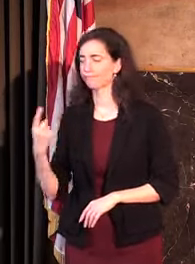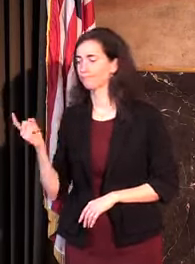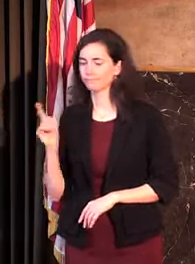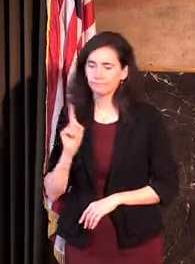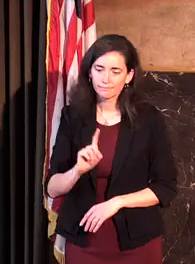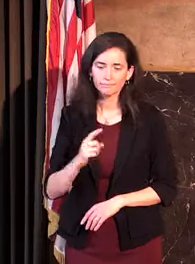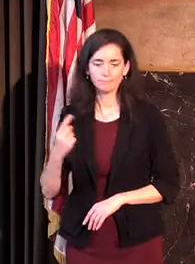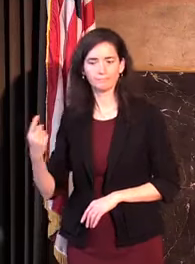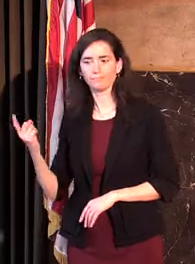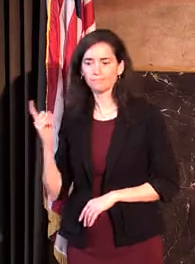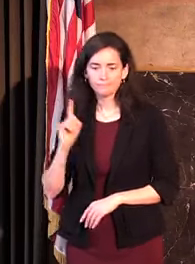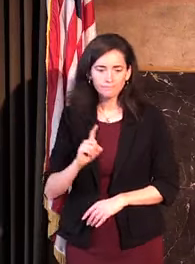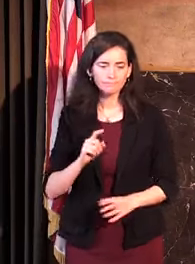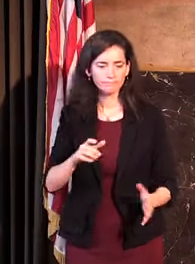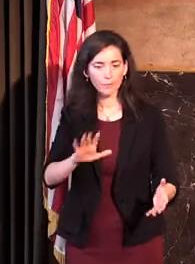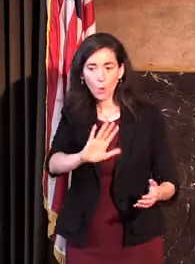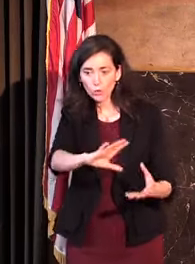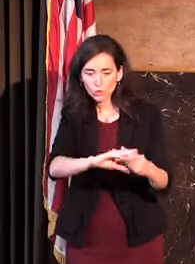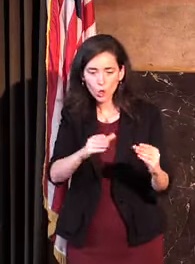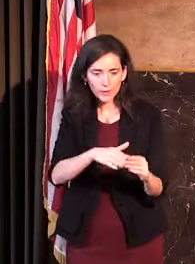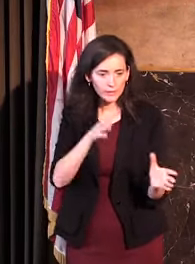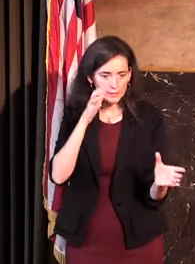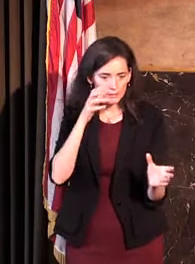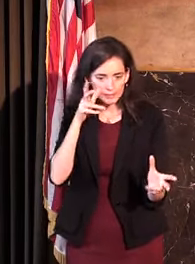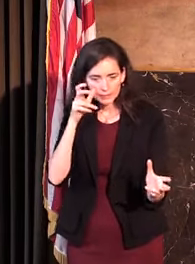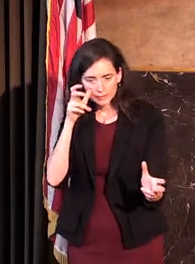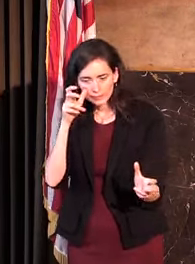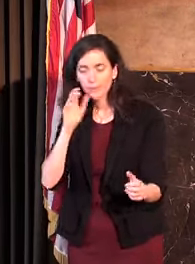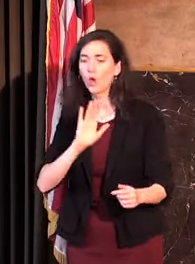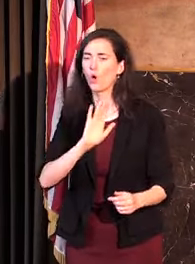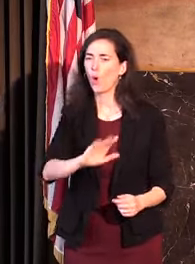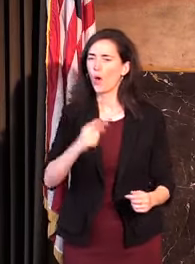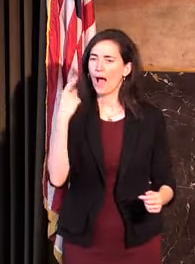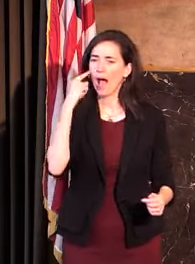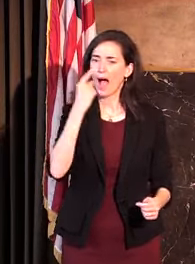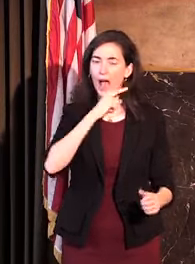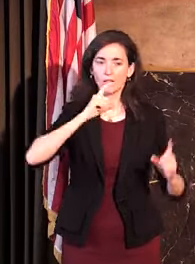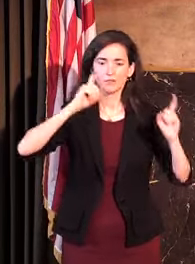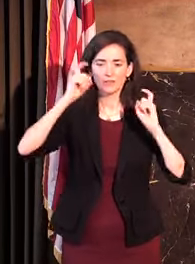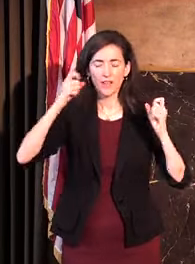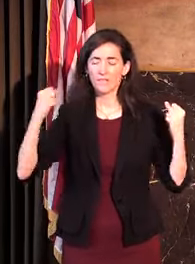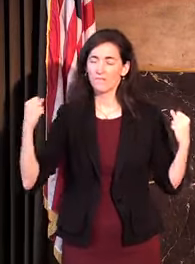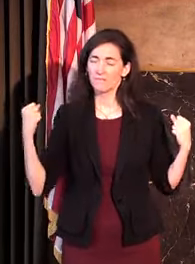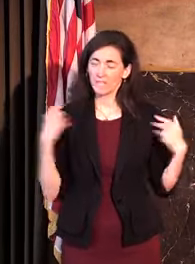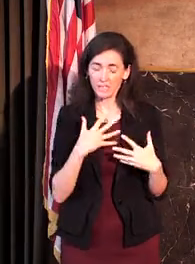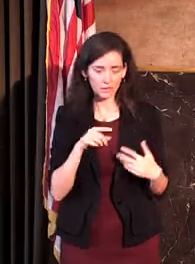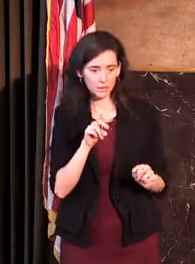and see the fear, the terrifying fear in their eyes, that was difficult.